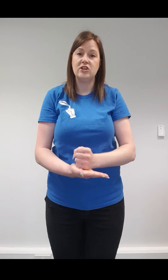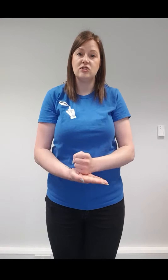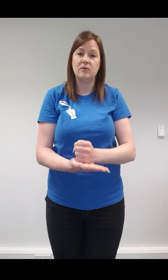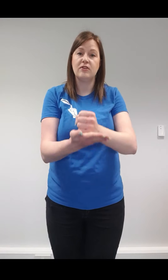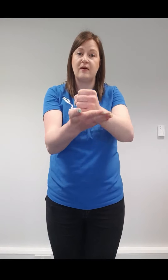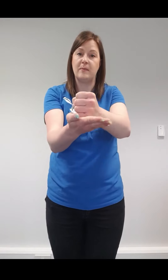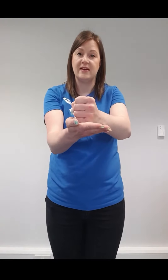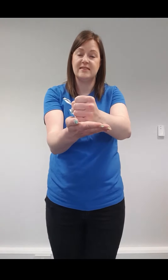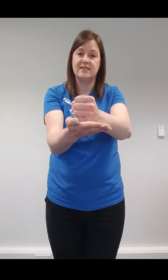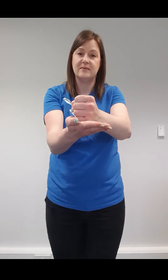occupational therapist.